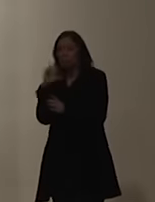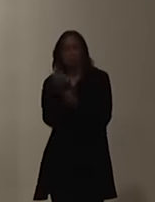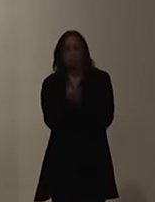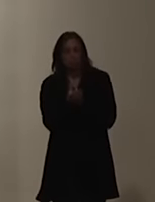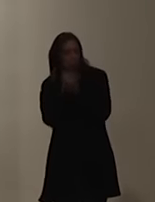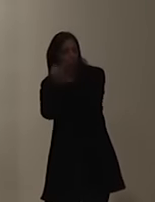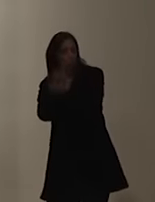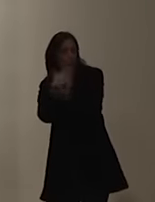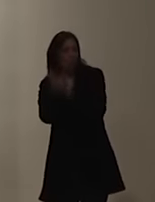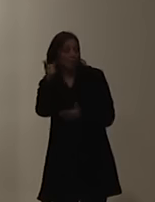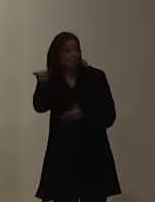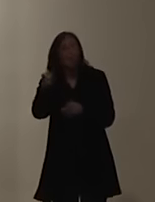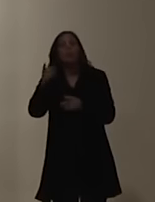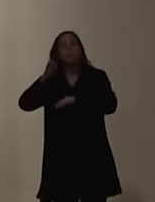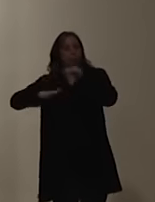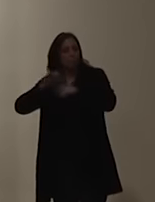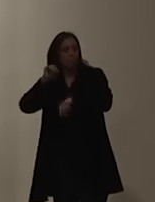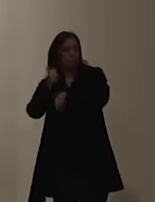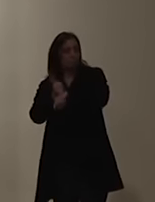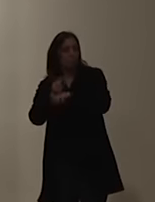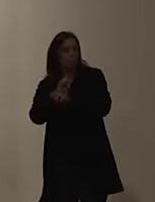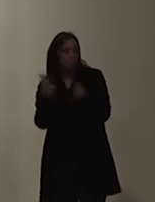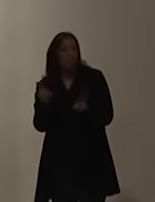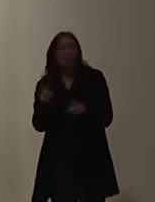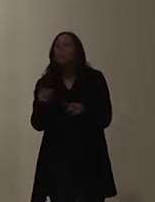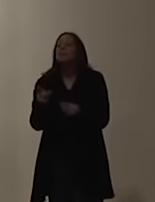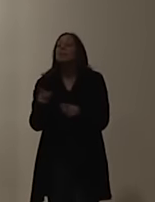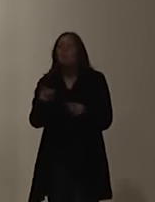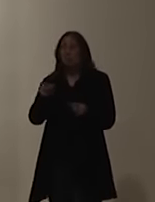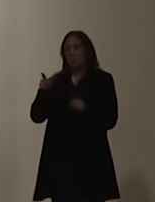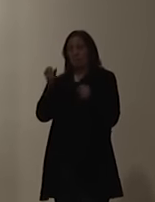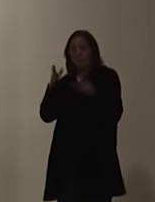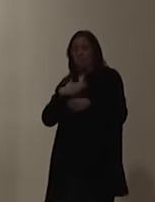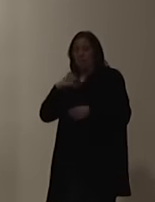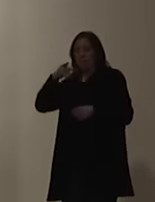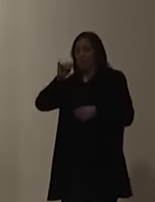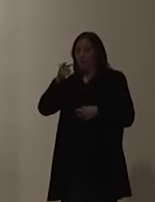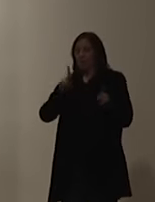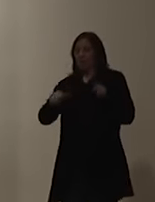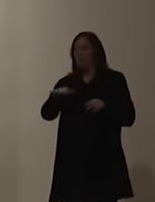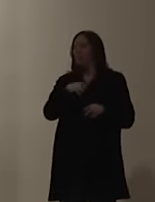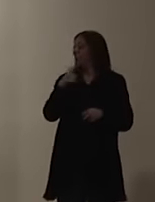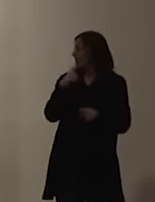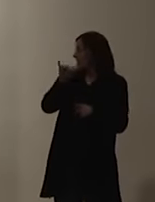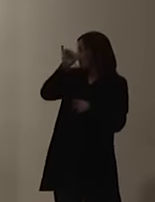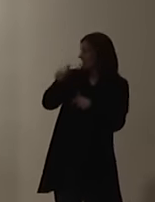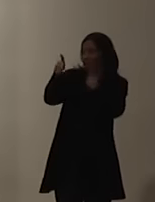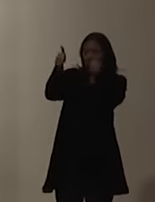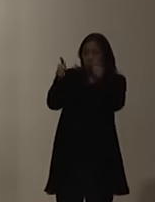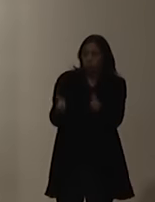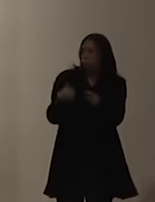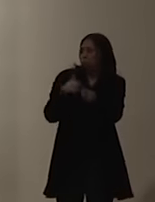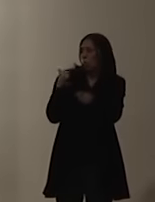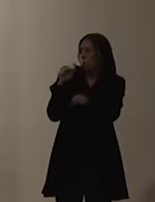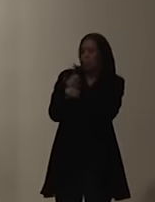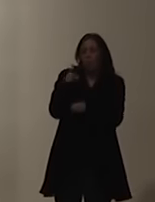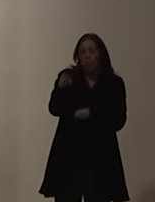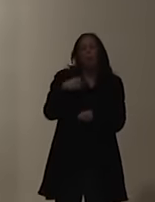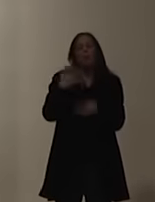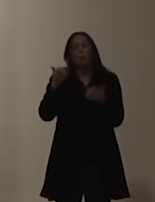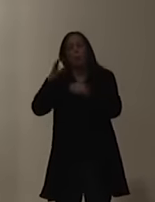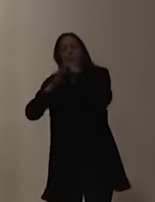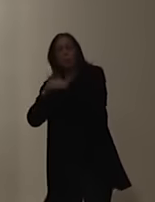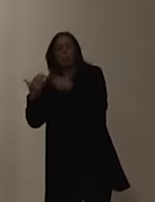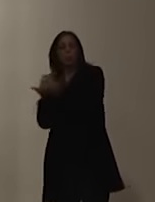in a death trap. We're going to build our own ETU built for purpose. And, you know, the obvious question is, how long would that take? If there